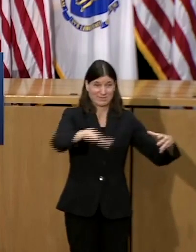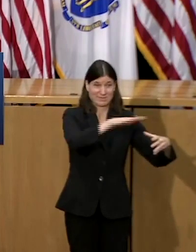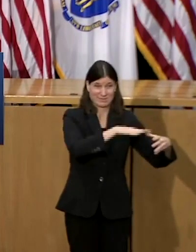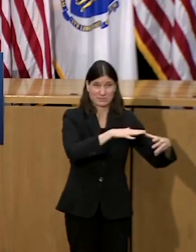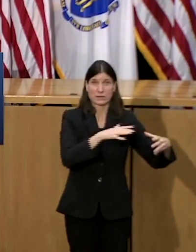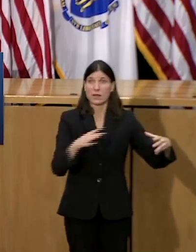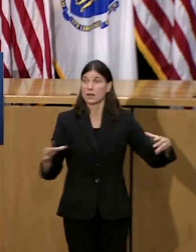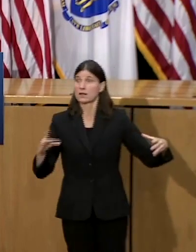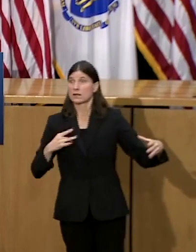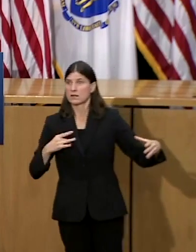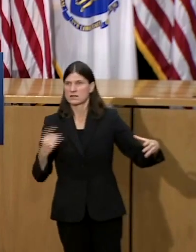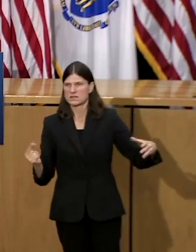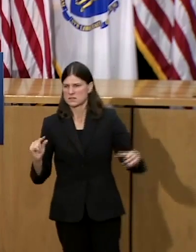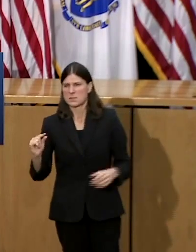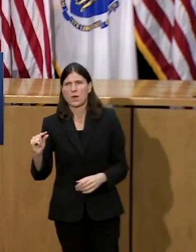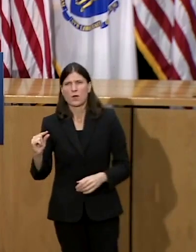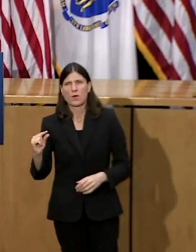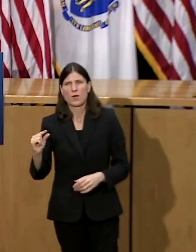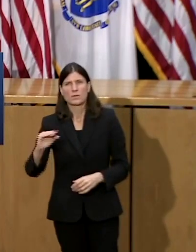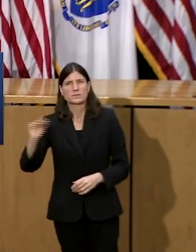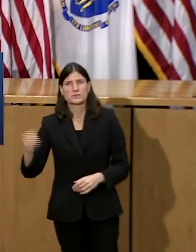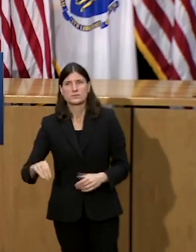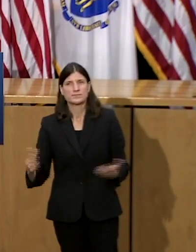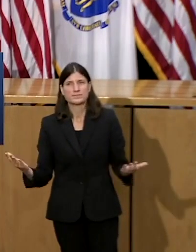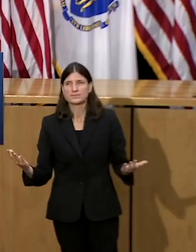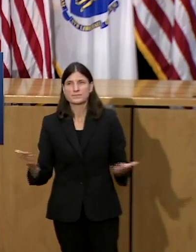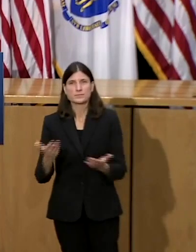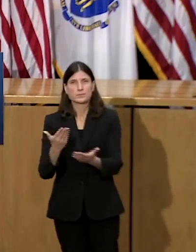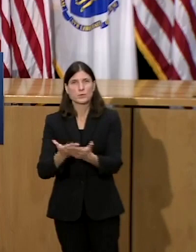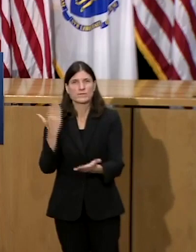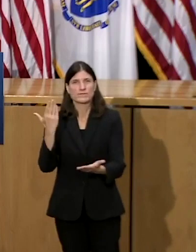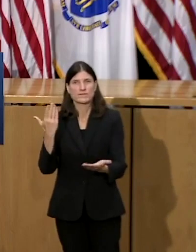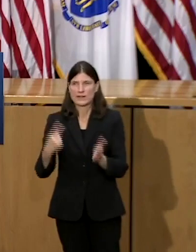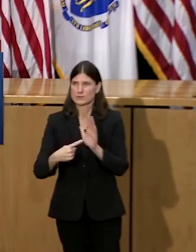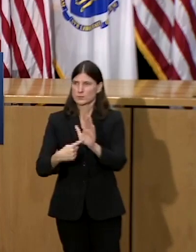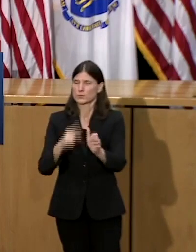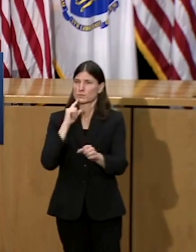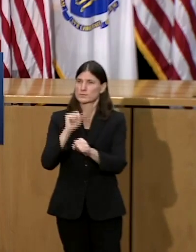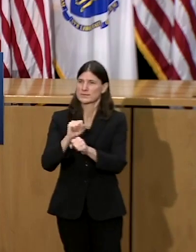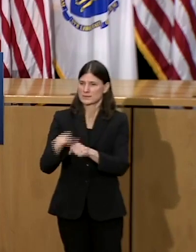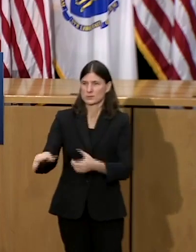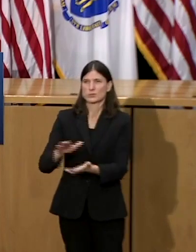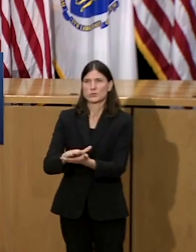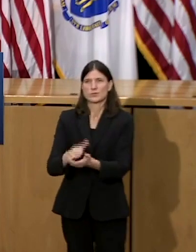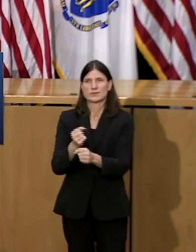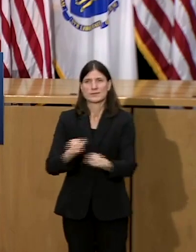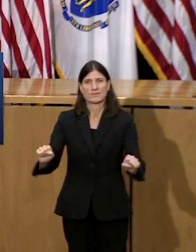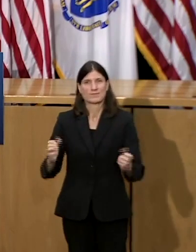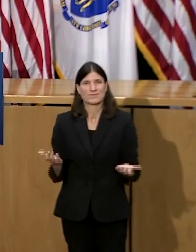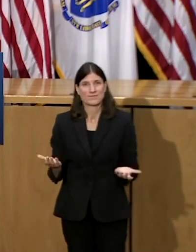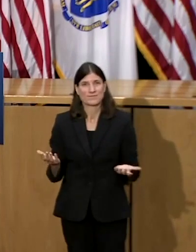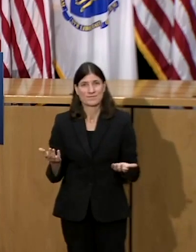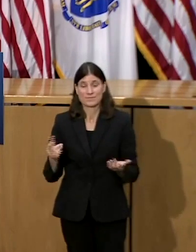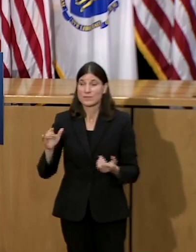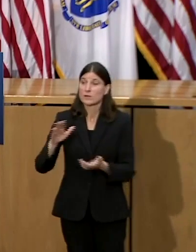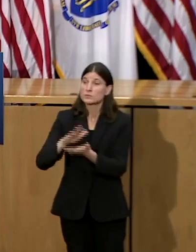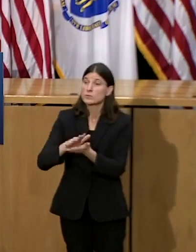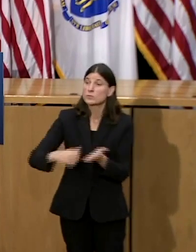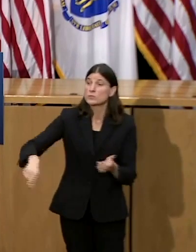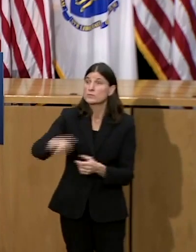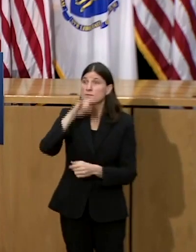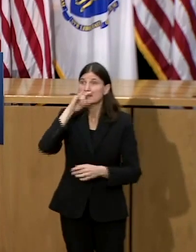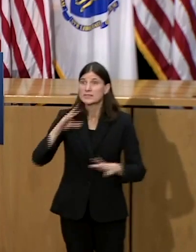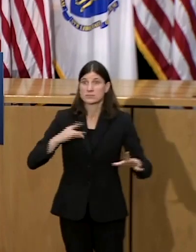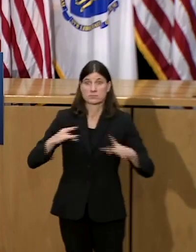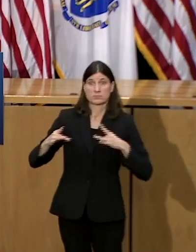from the previous week. When DESE initially released its school reopening guidance back at the end of June, it was developed